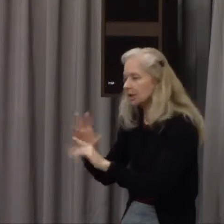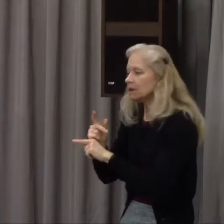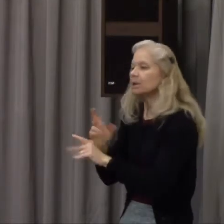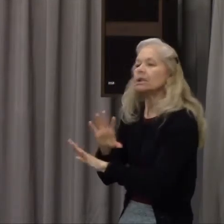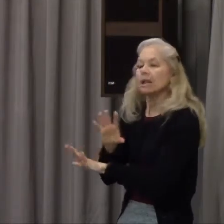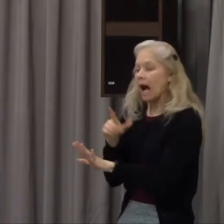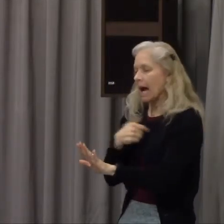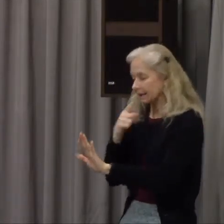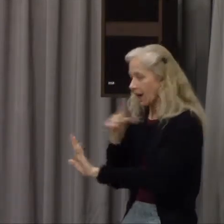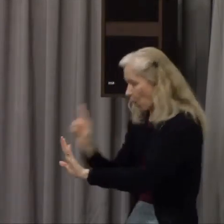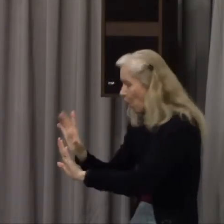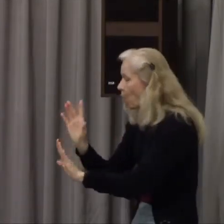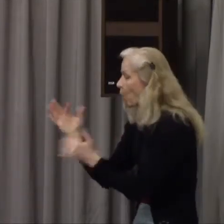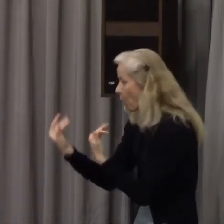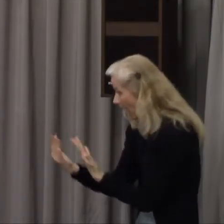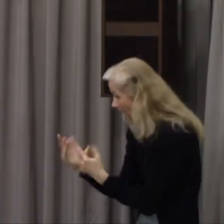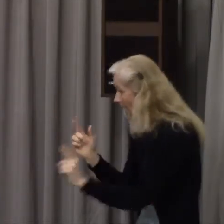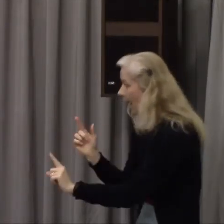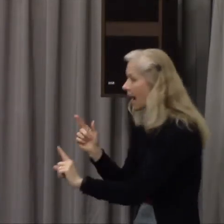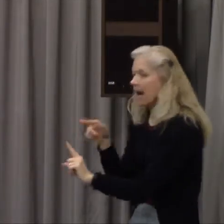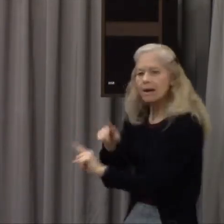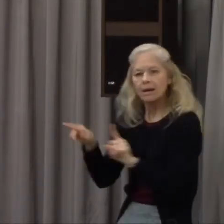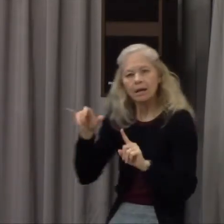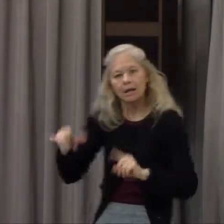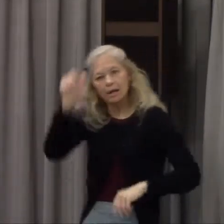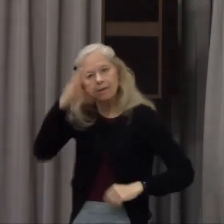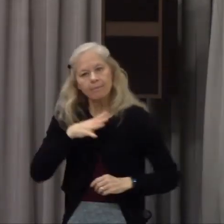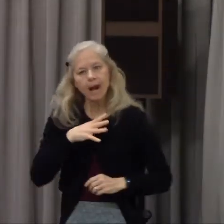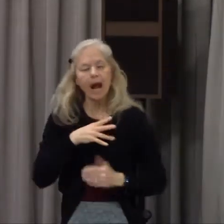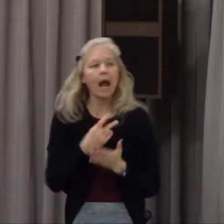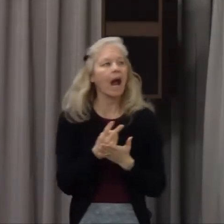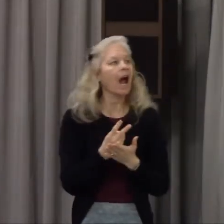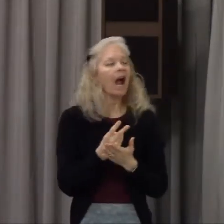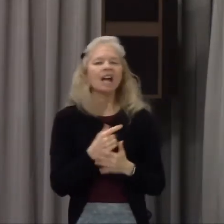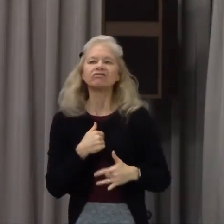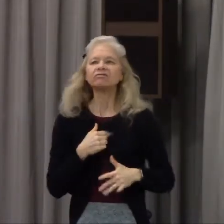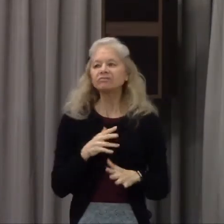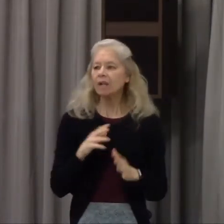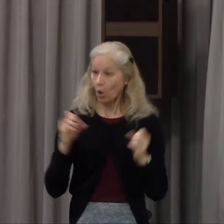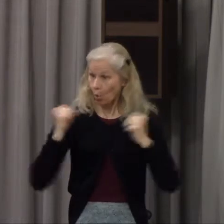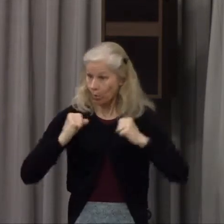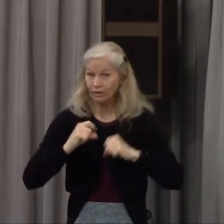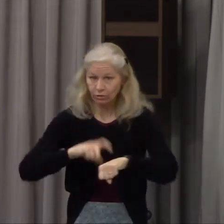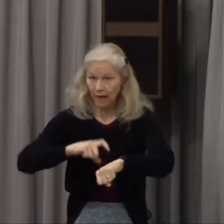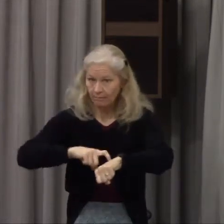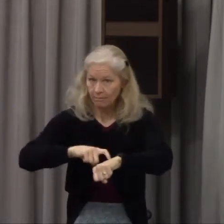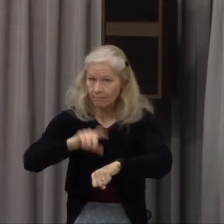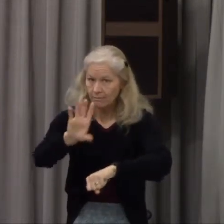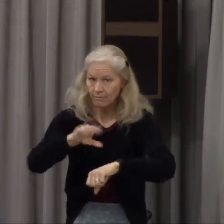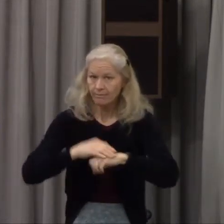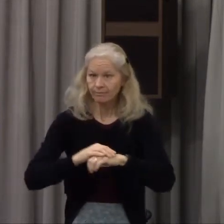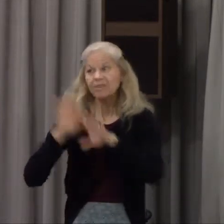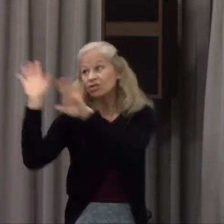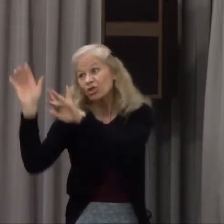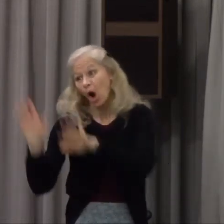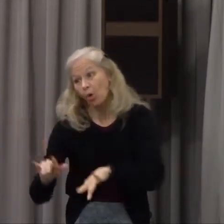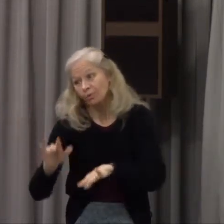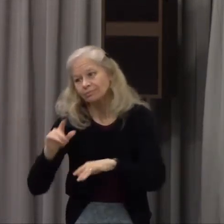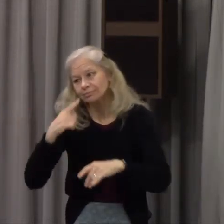refused to stay indoors. It was wintertime, and there's snow on the ground, but this man walked